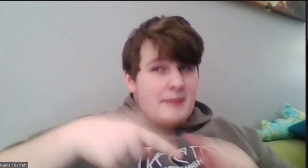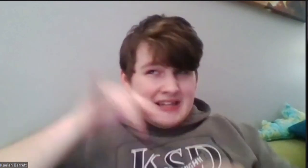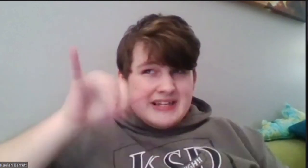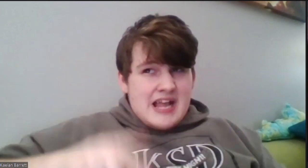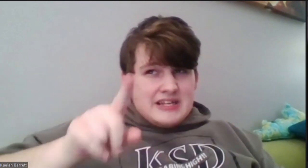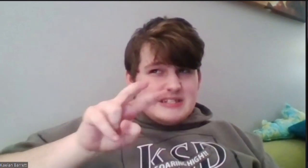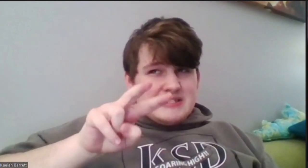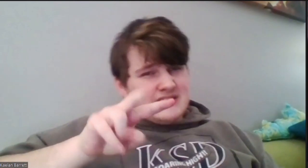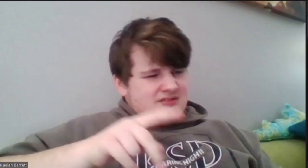No.